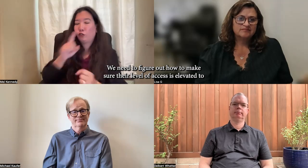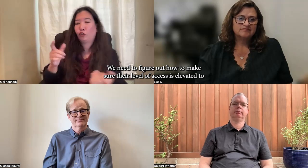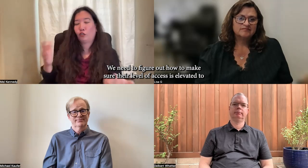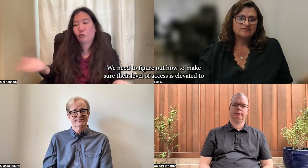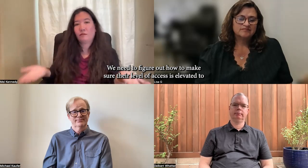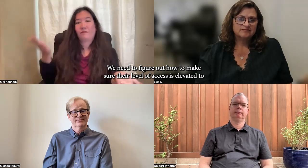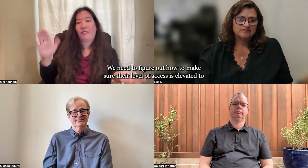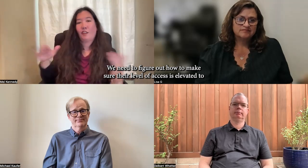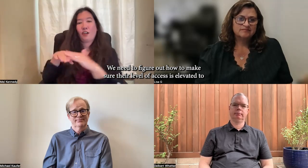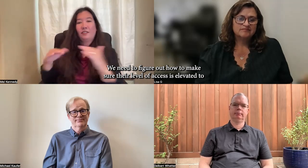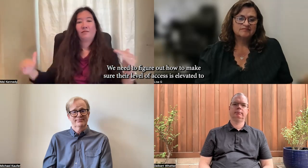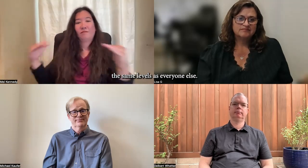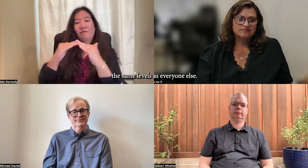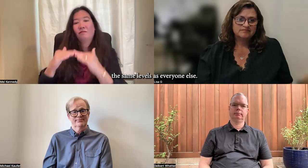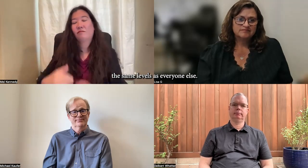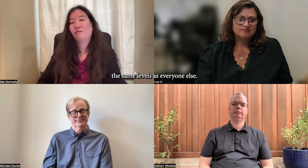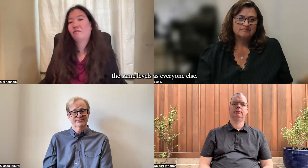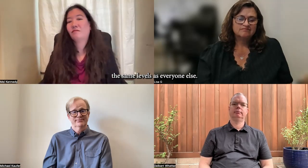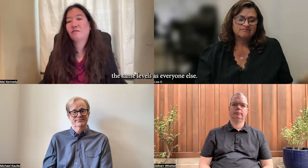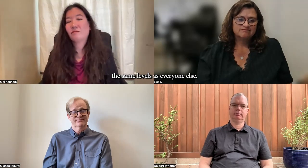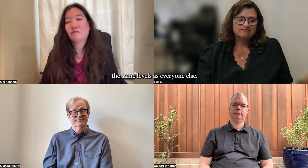sure their level of access is elevated to the same levels as everyone else.